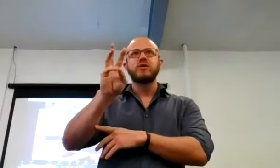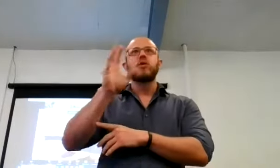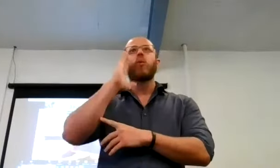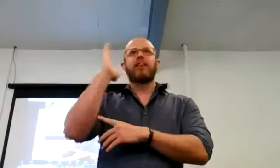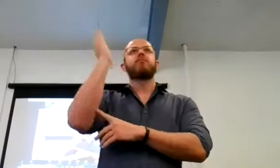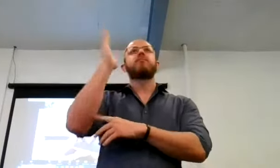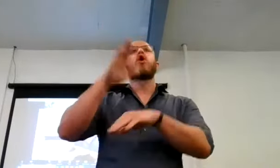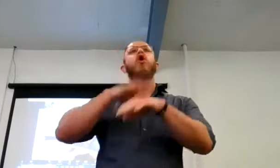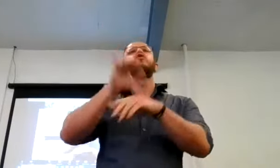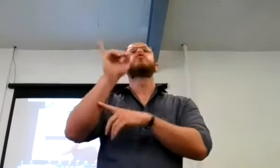lectures on